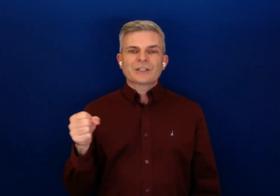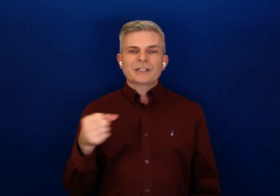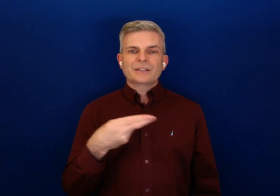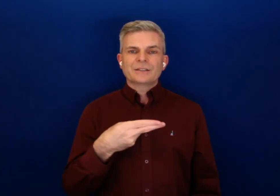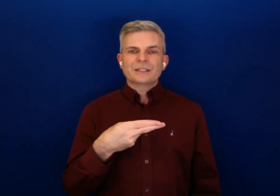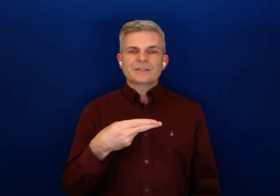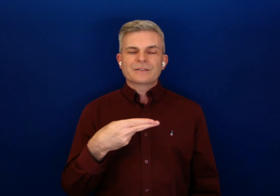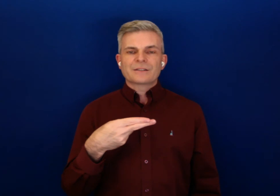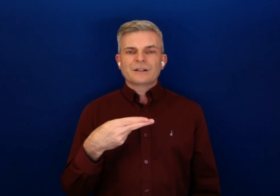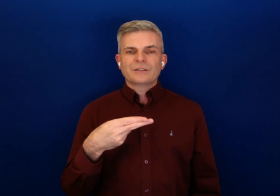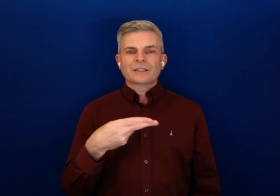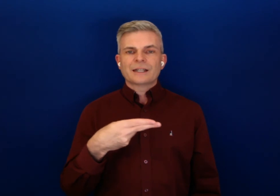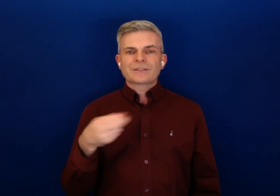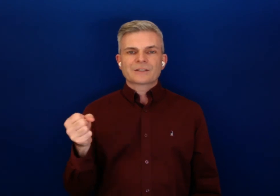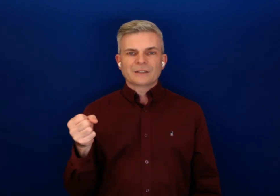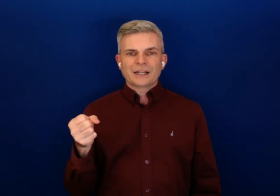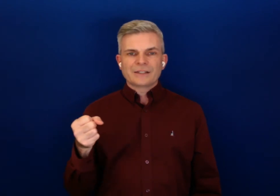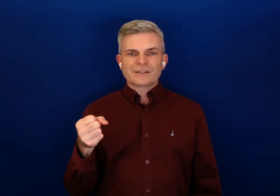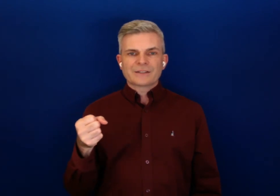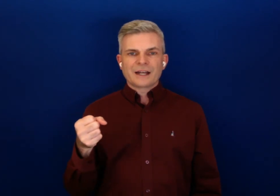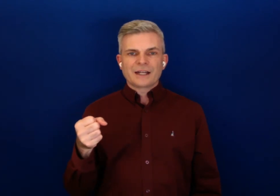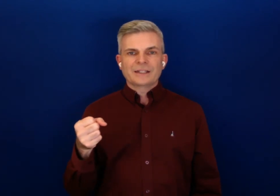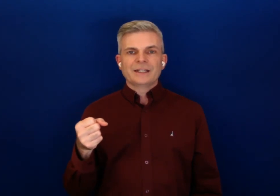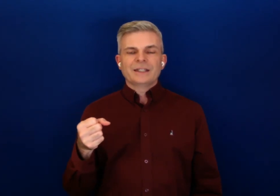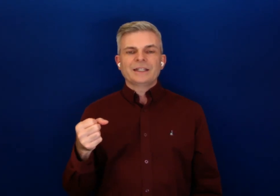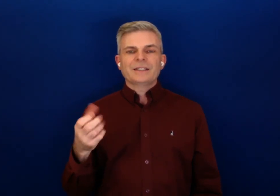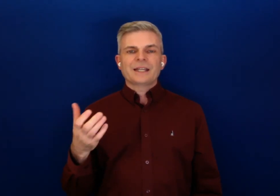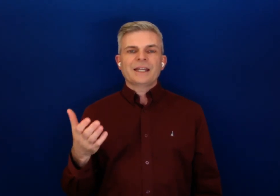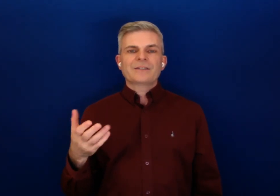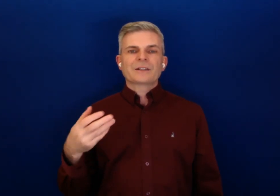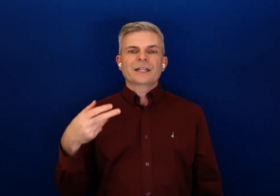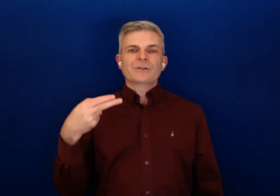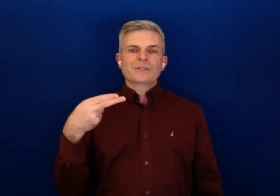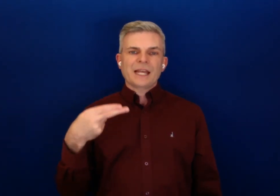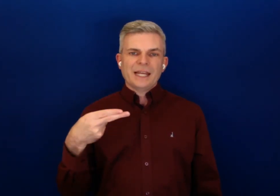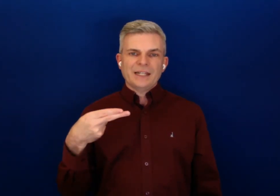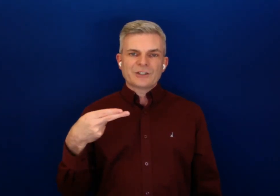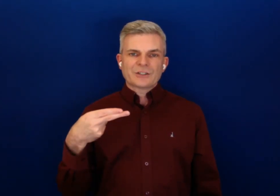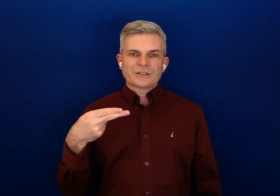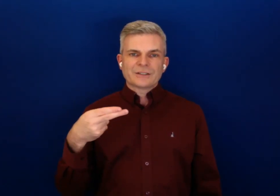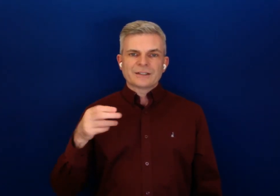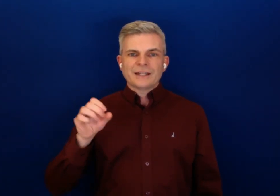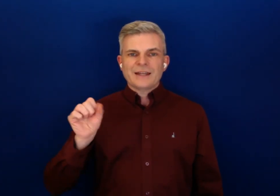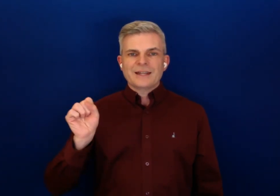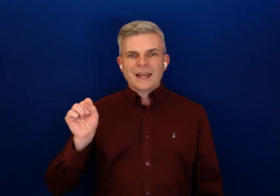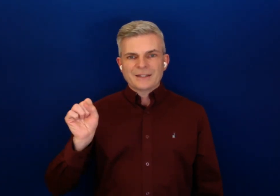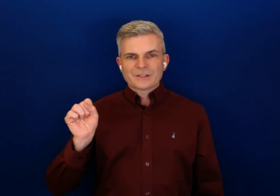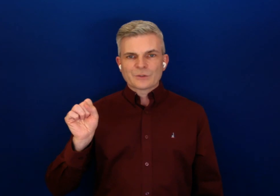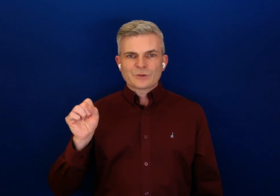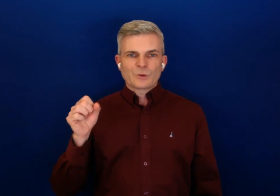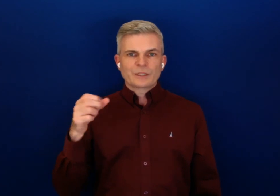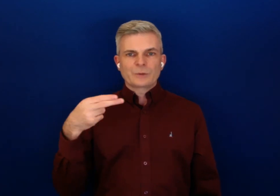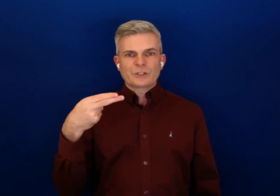actually it's called a lexicalized sign. It takes the letters H and S, which normally would just